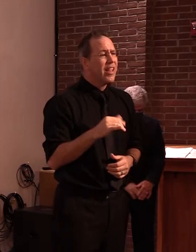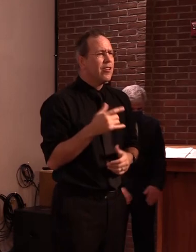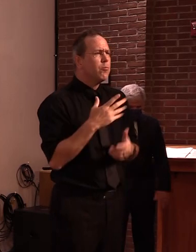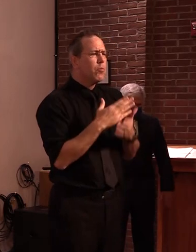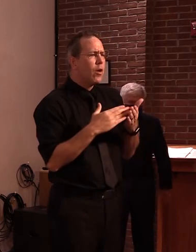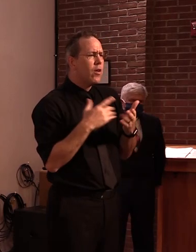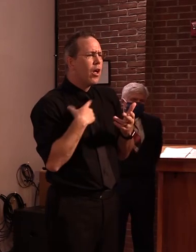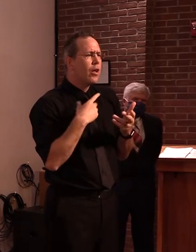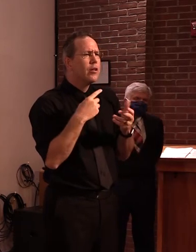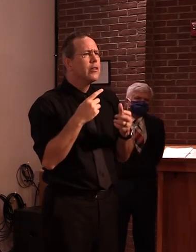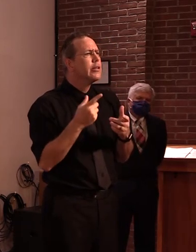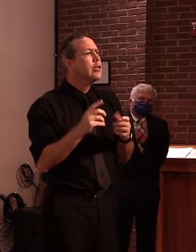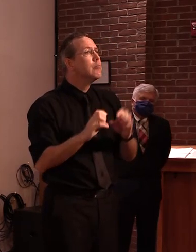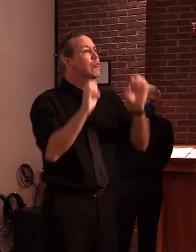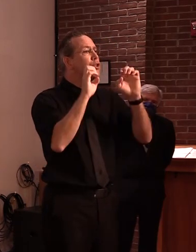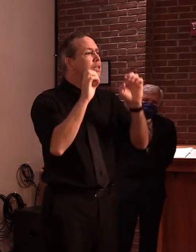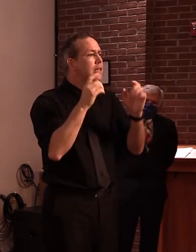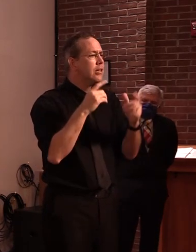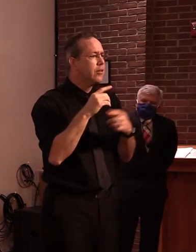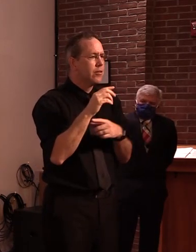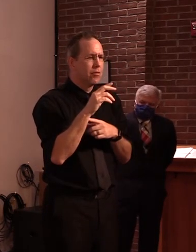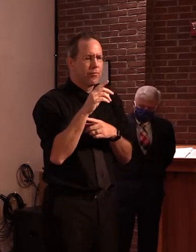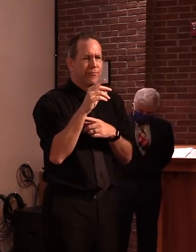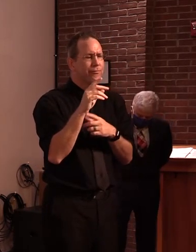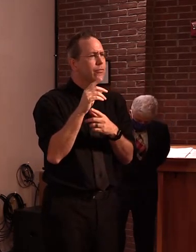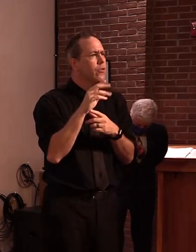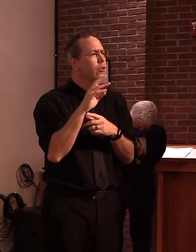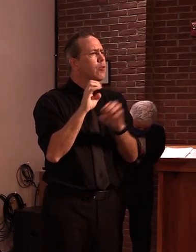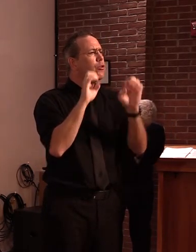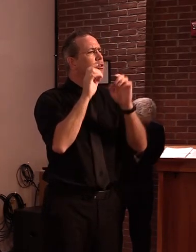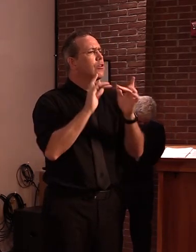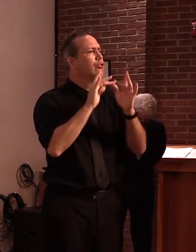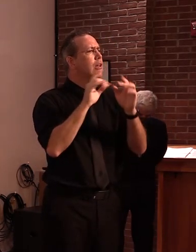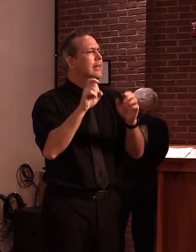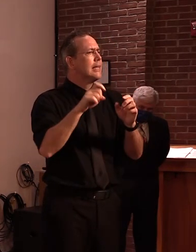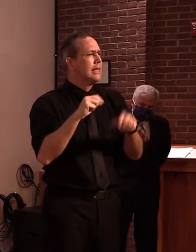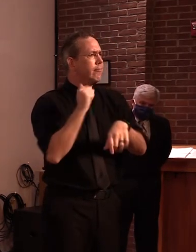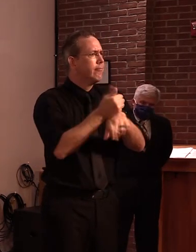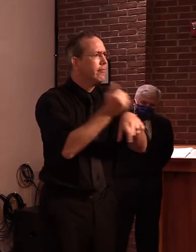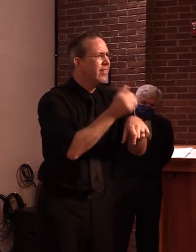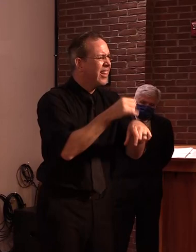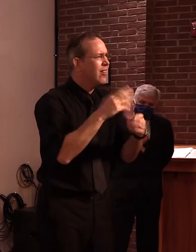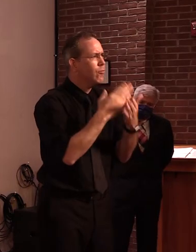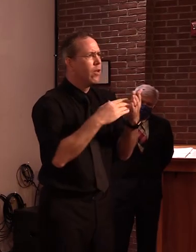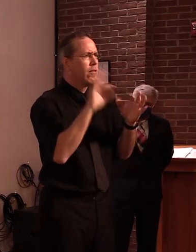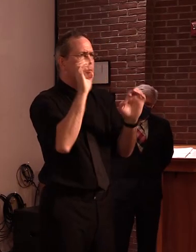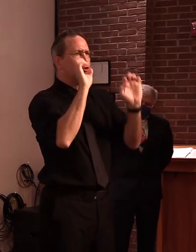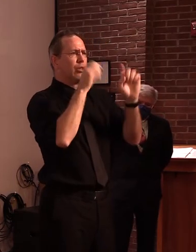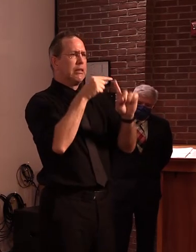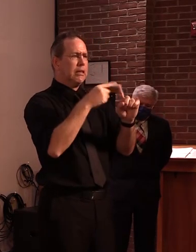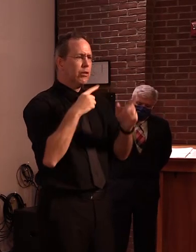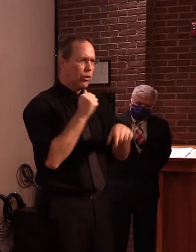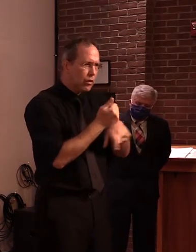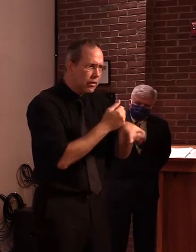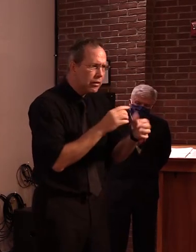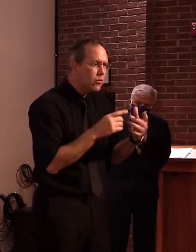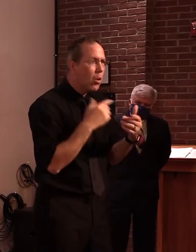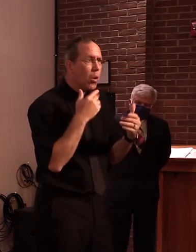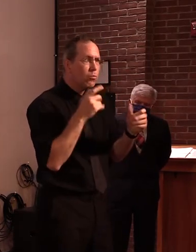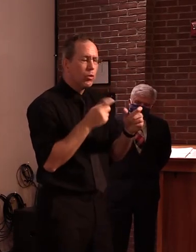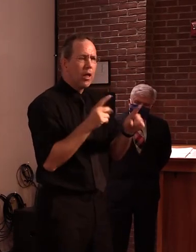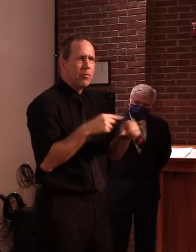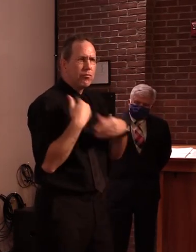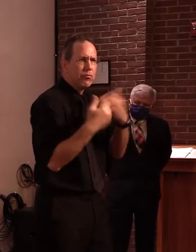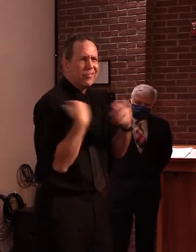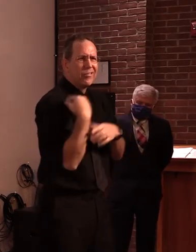this spring, and that progress on refining that plan continues. At this time, as many on the line probably